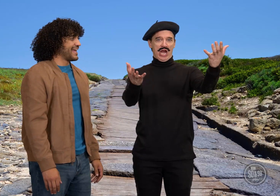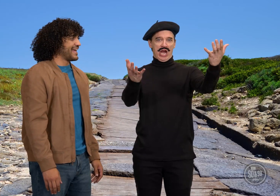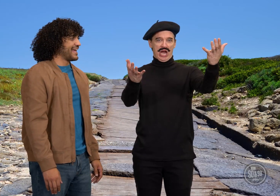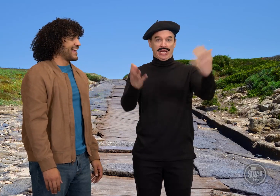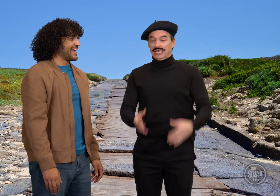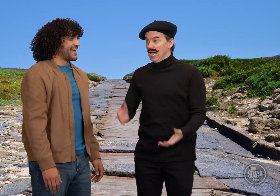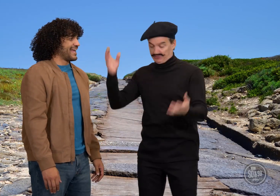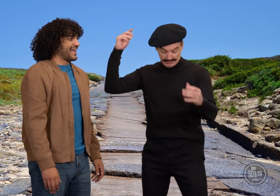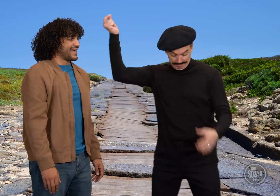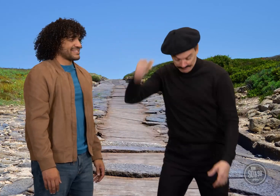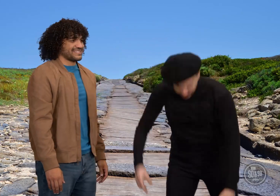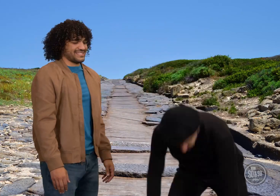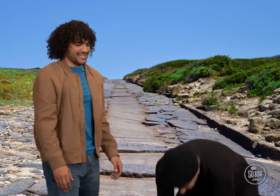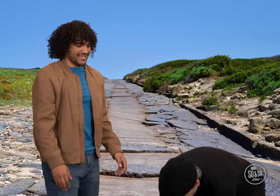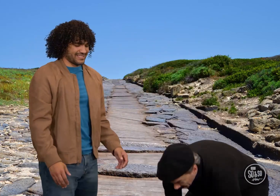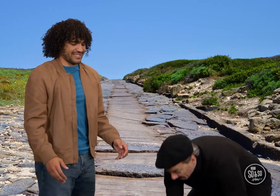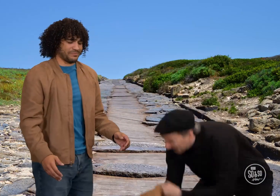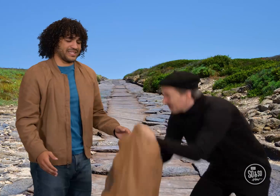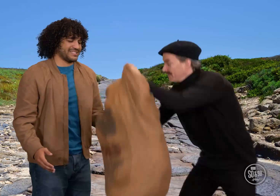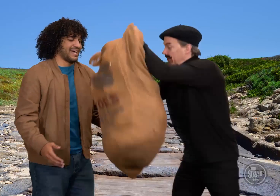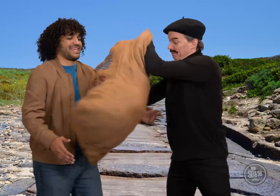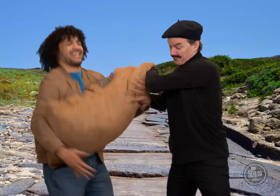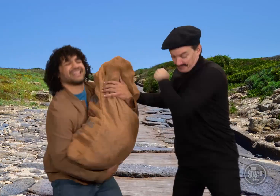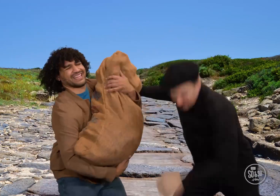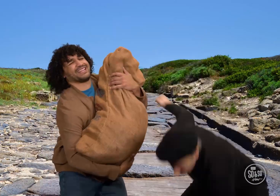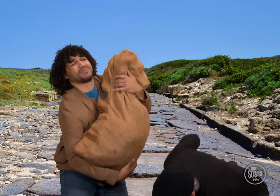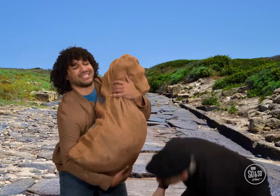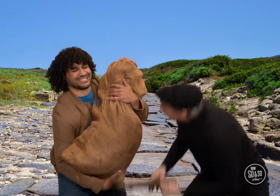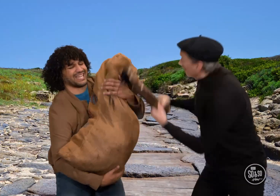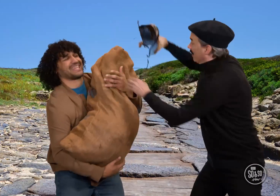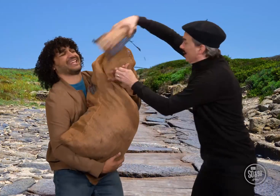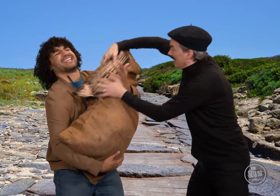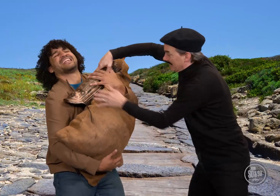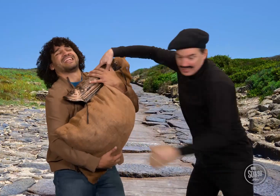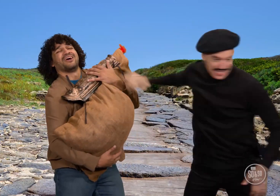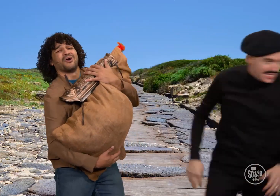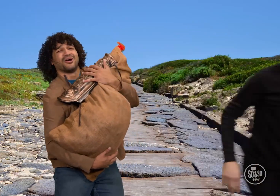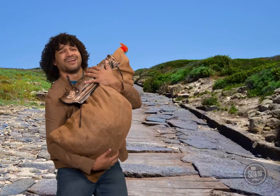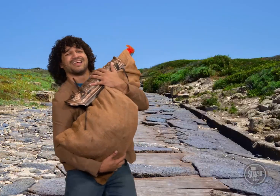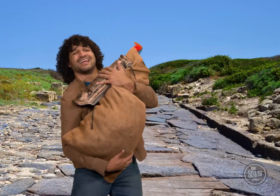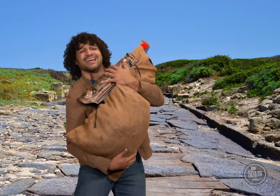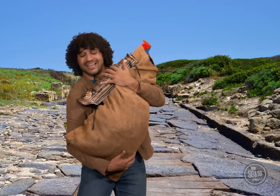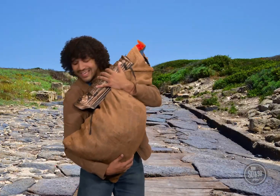sing yes sing please not please not get h